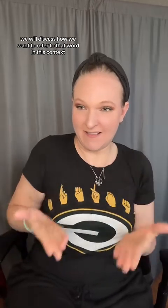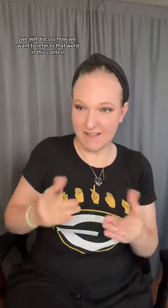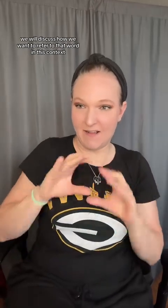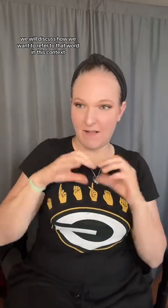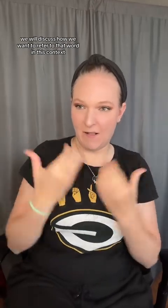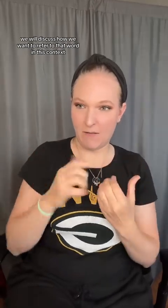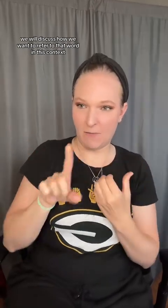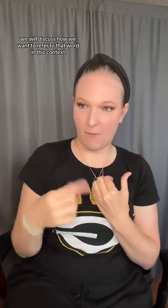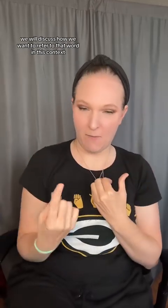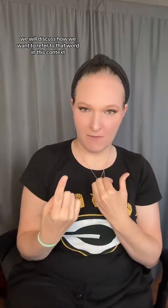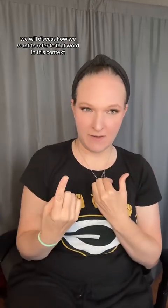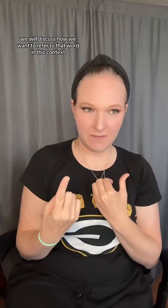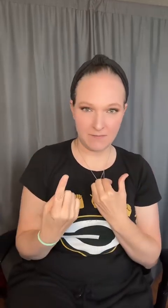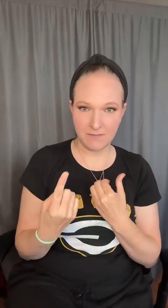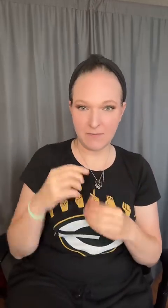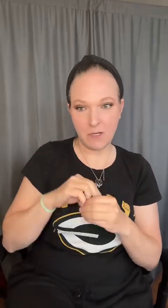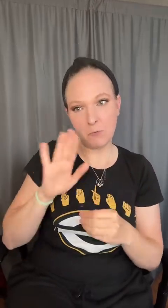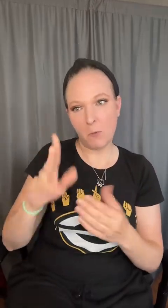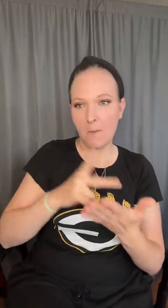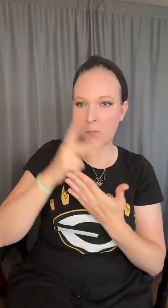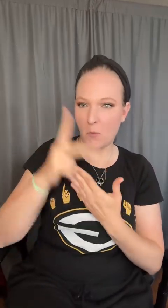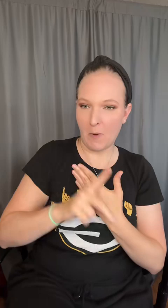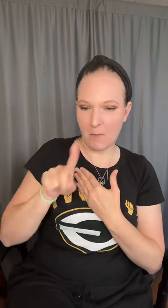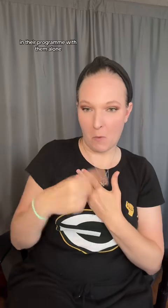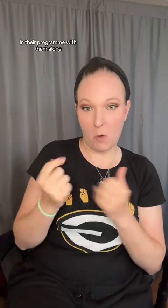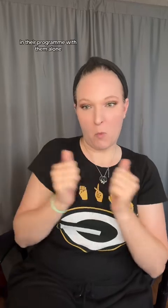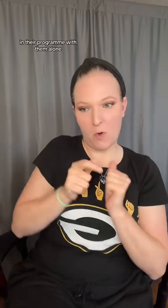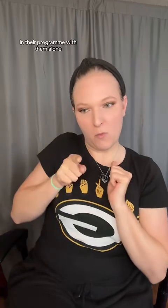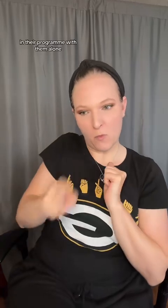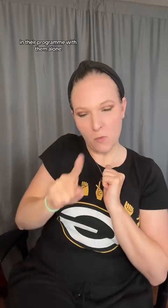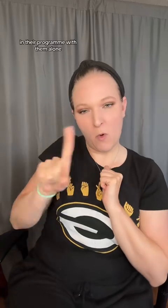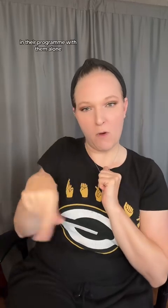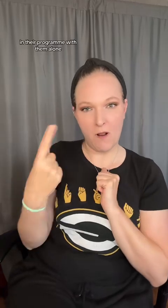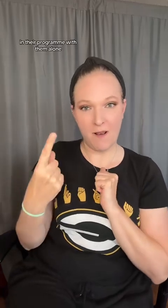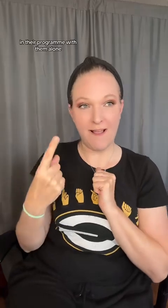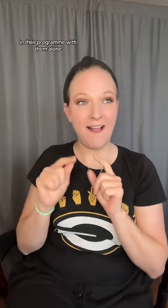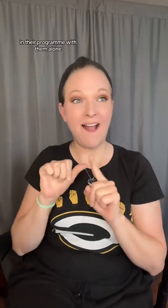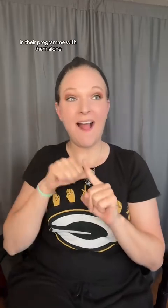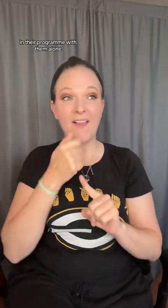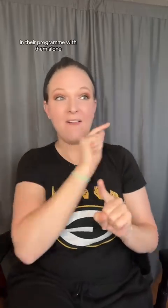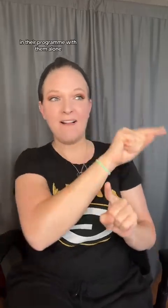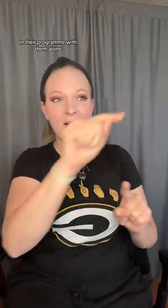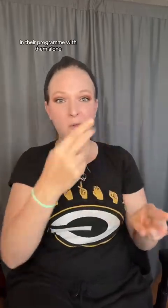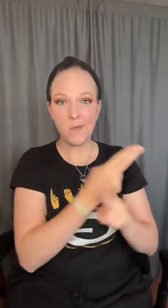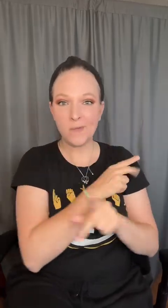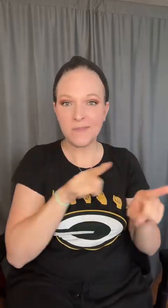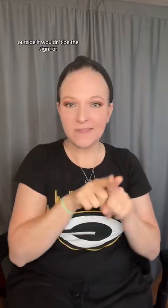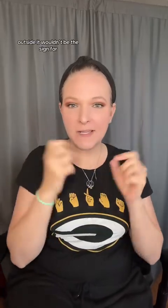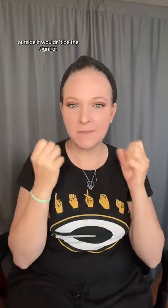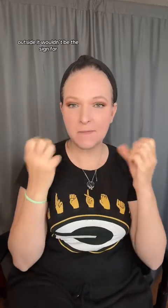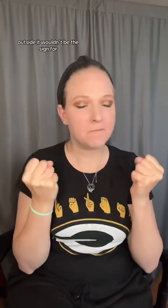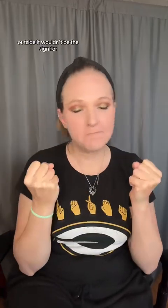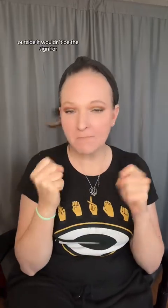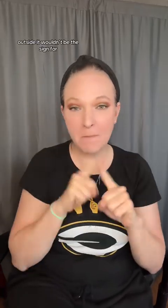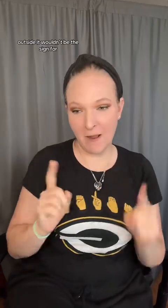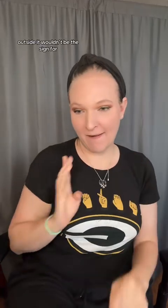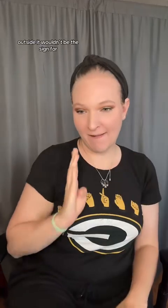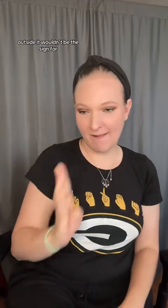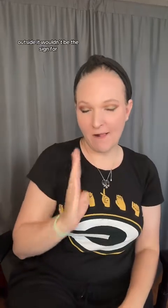this context, in their program with them alone. outside, it wouldn't be the sign for